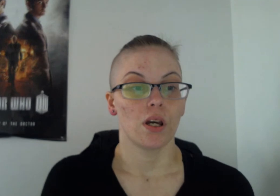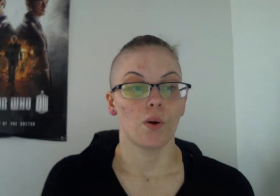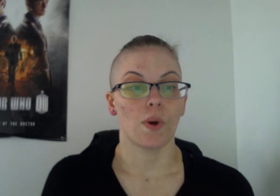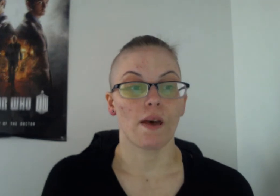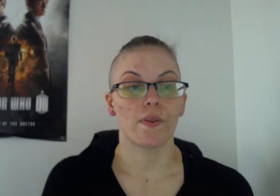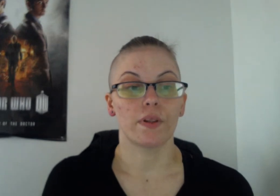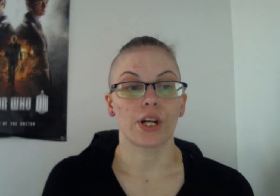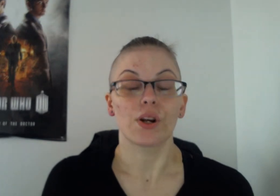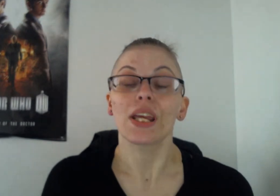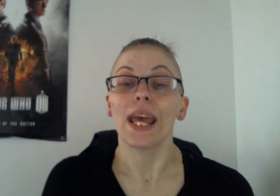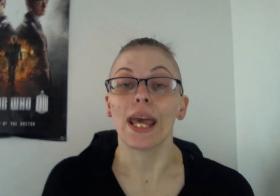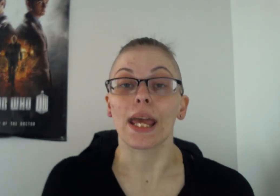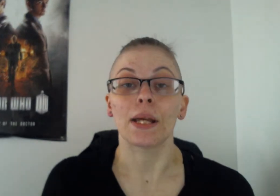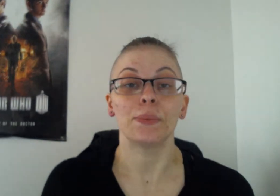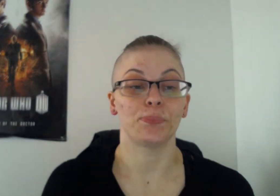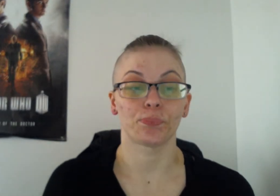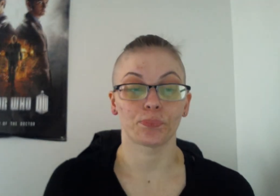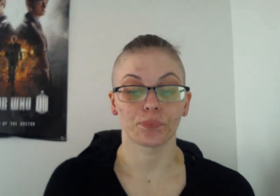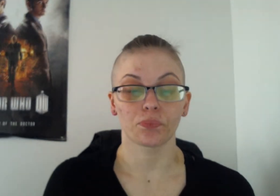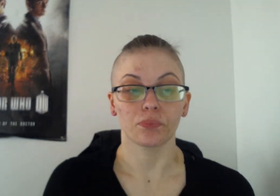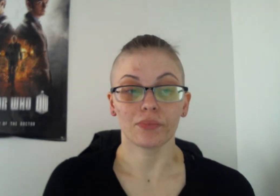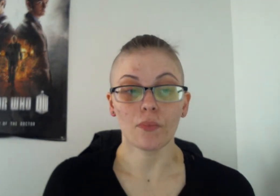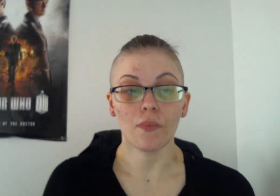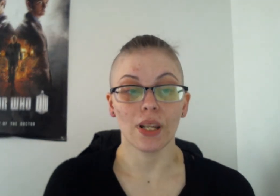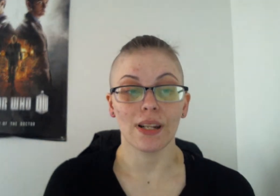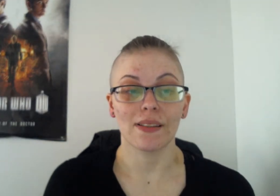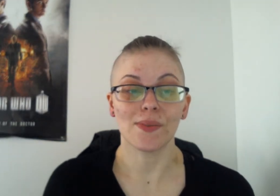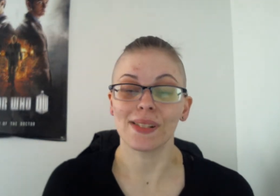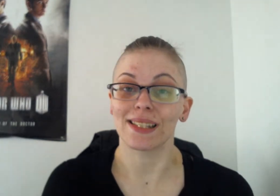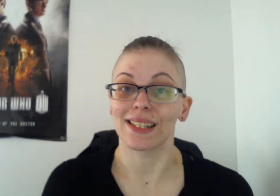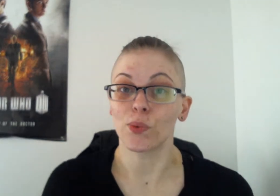We have the letter K. Now this one's a little weird